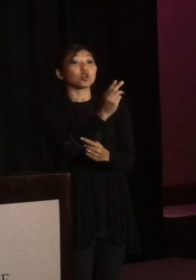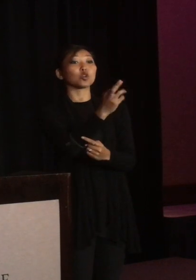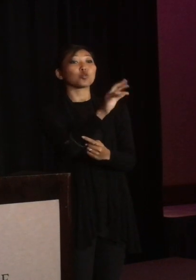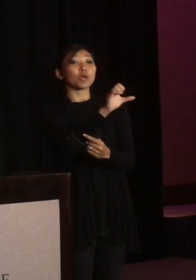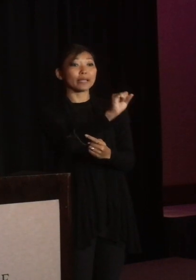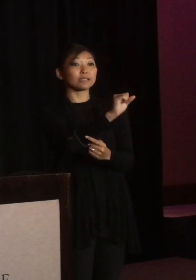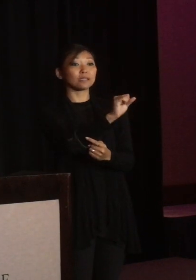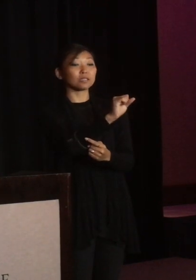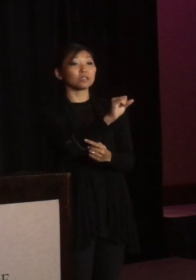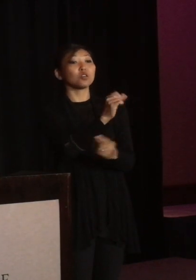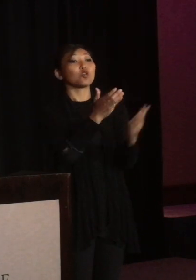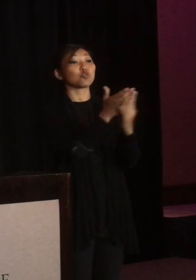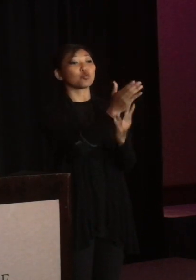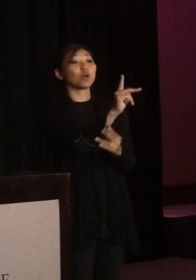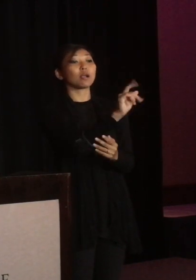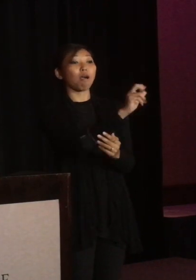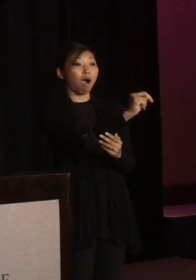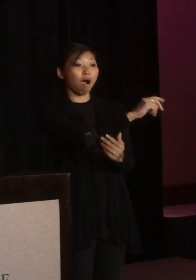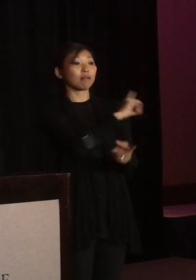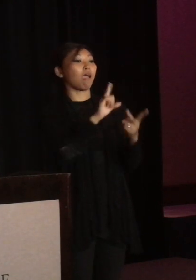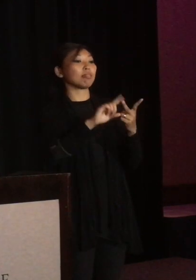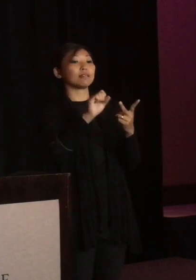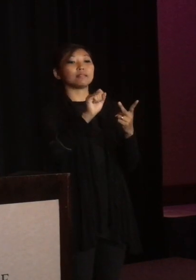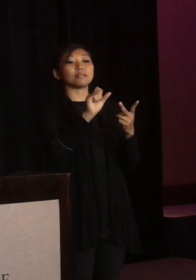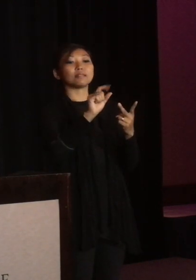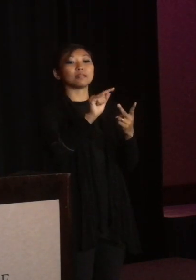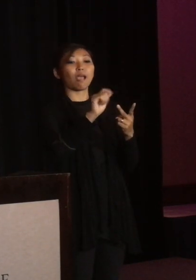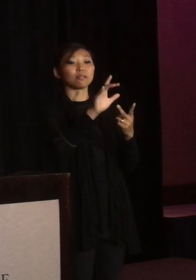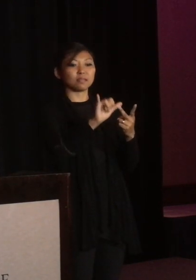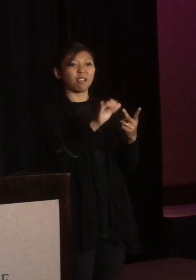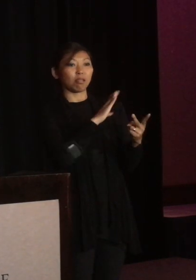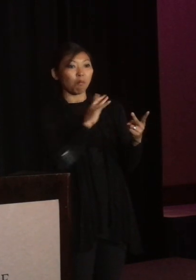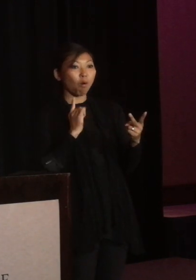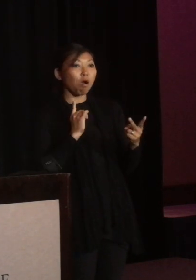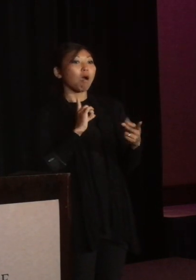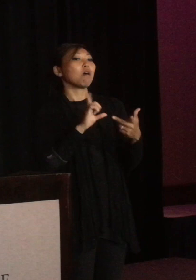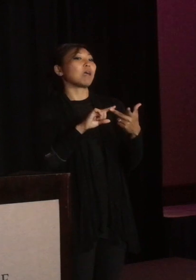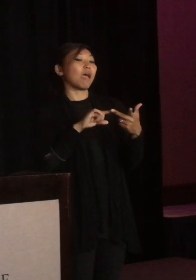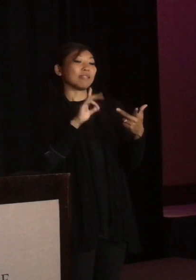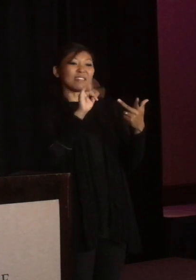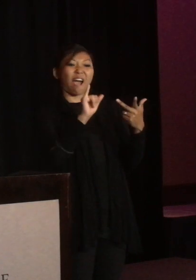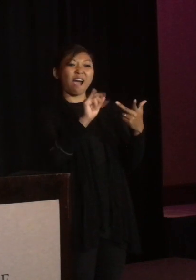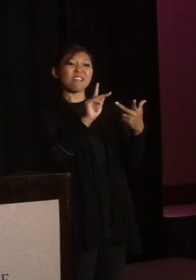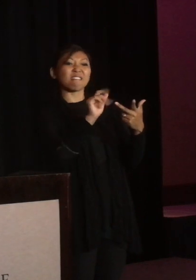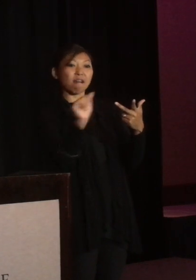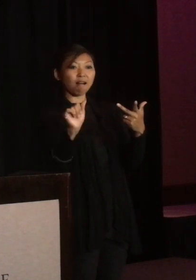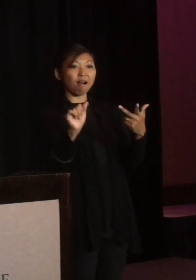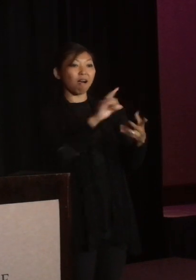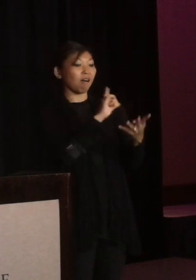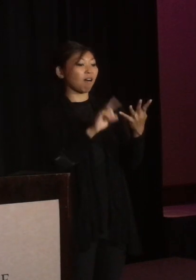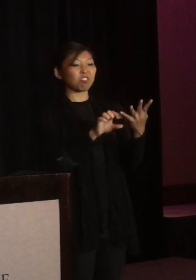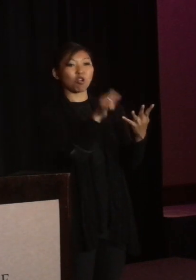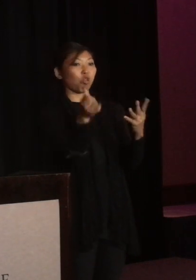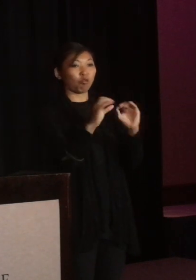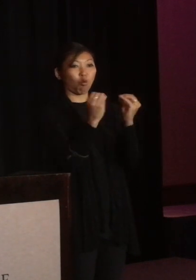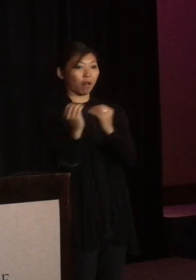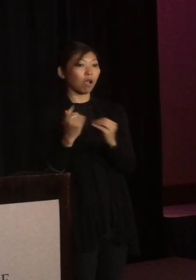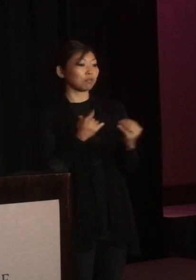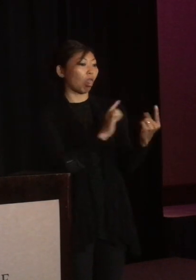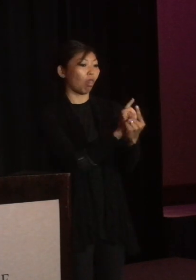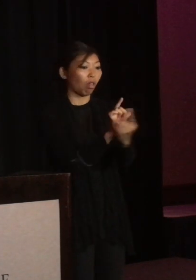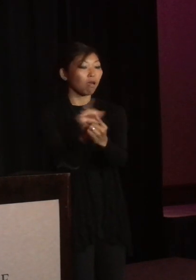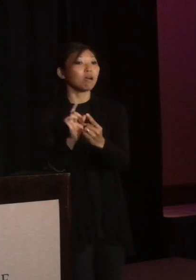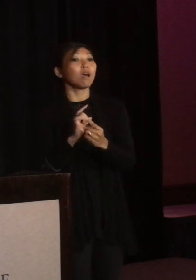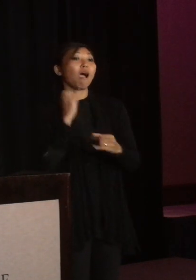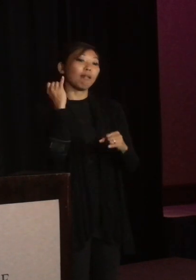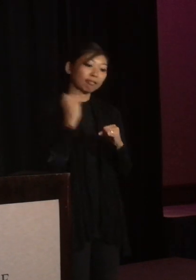now Stacy and the board, as well as my involvement in the past with ICA and OKF and other organizations, and then lastly also